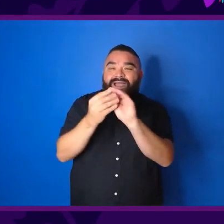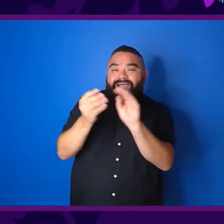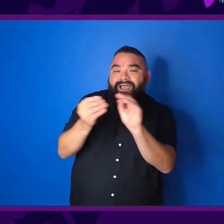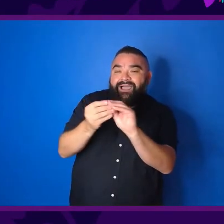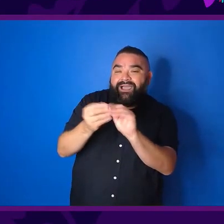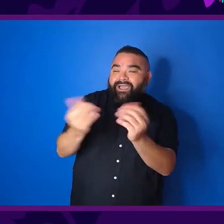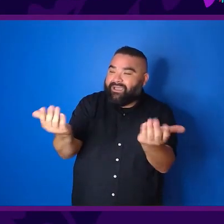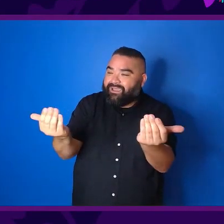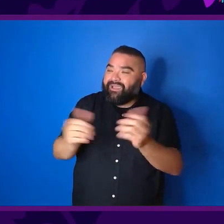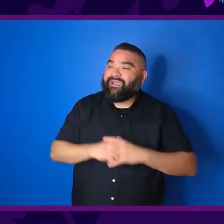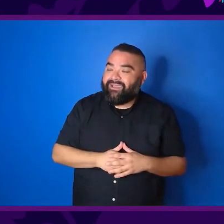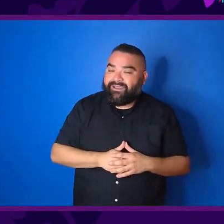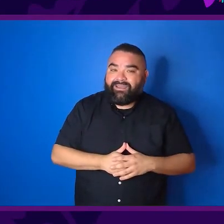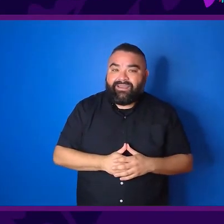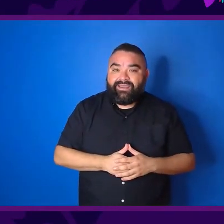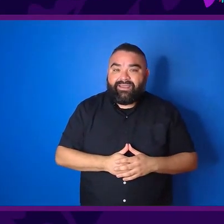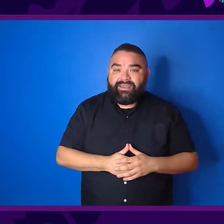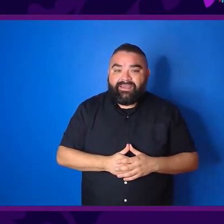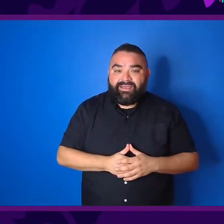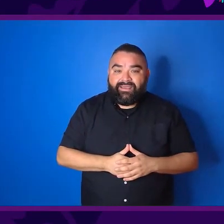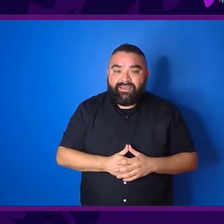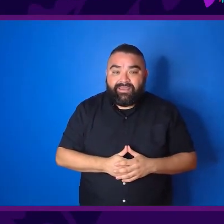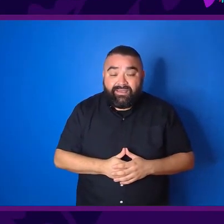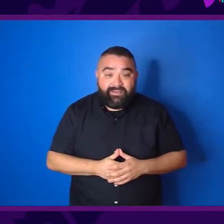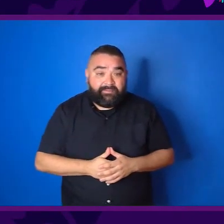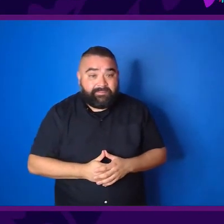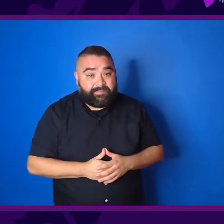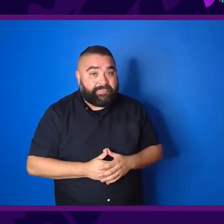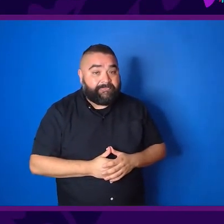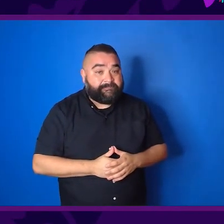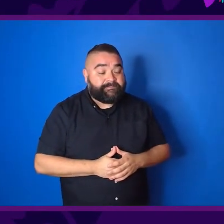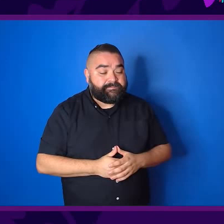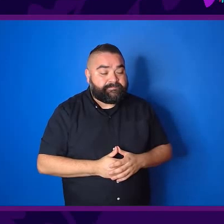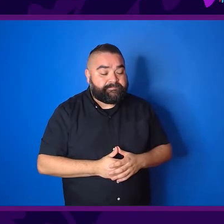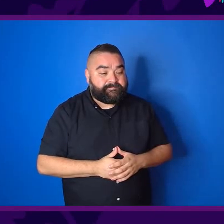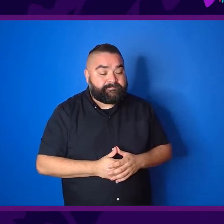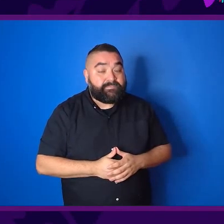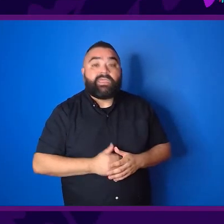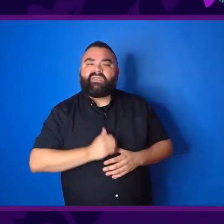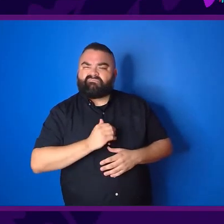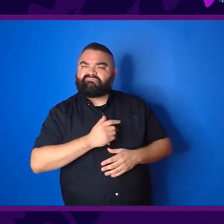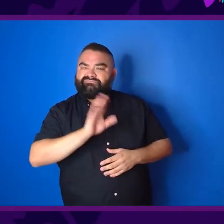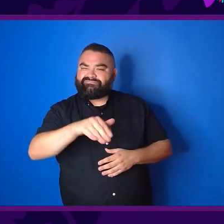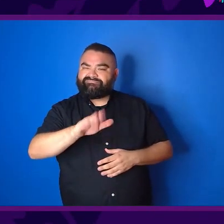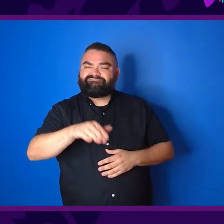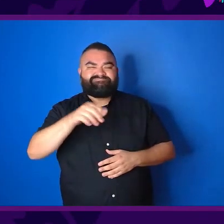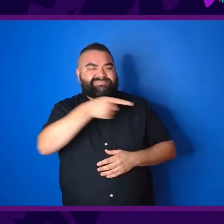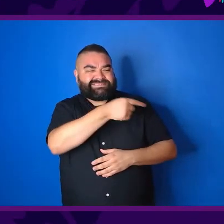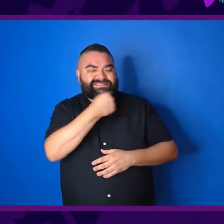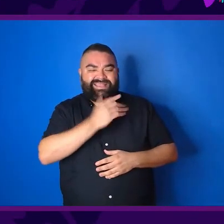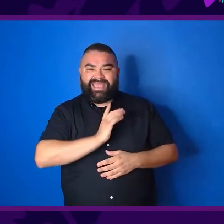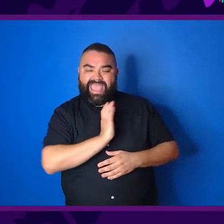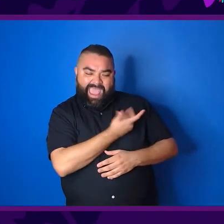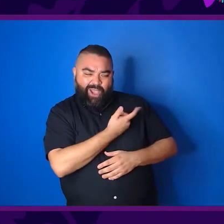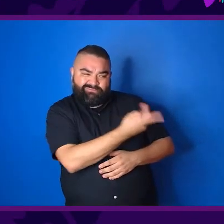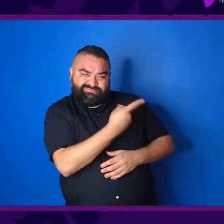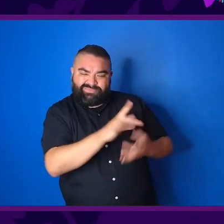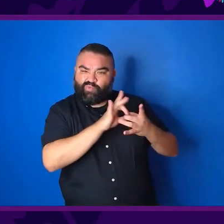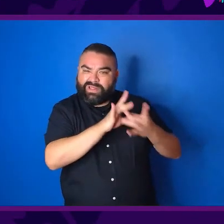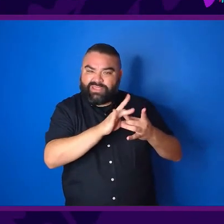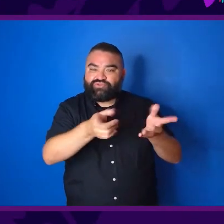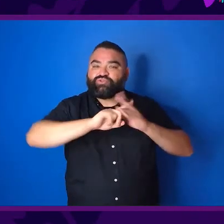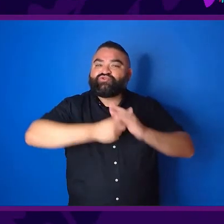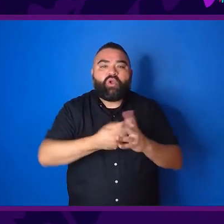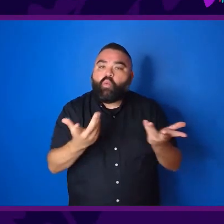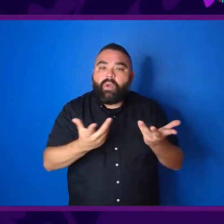I think it's because our relationship began with the work that we were trying to do and the work that we were supporting, whether she